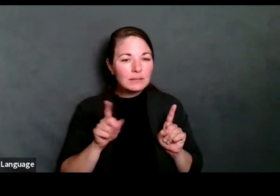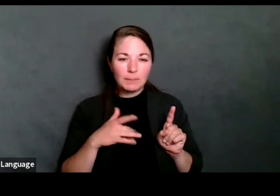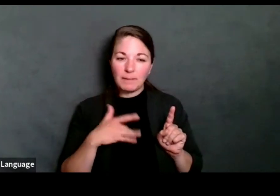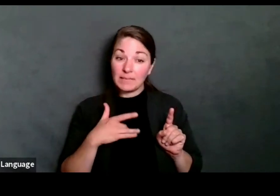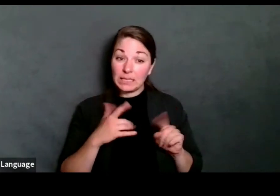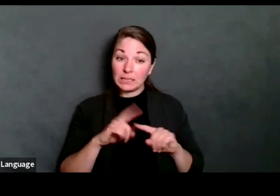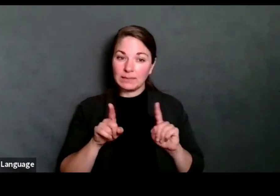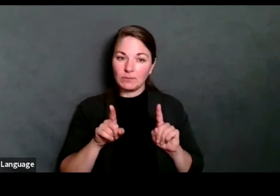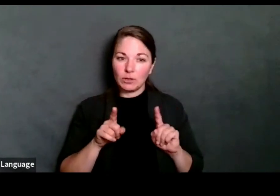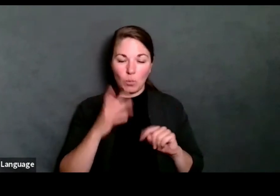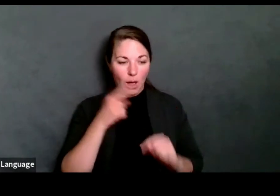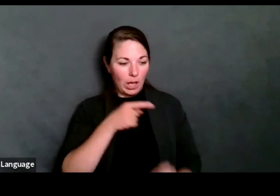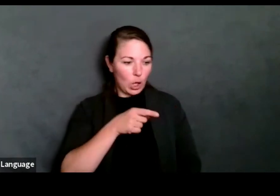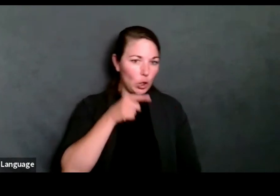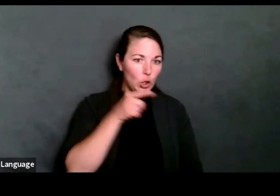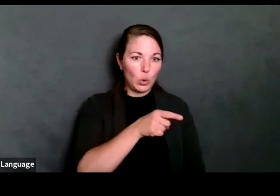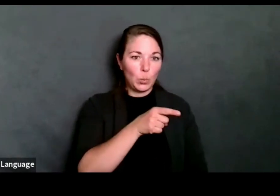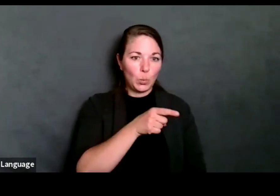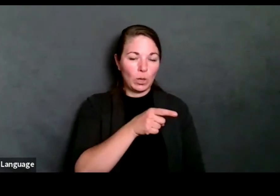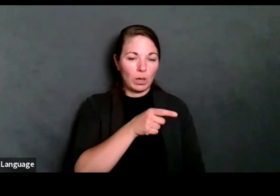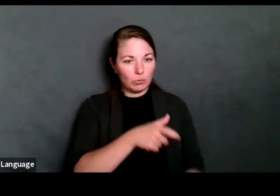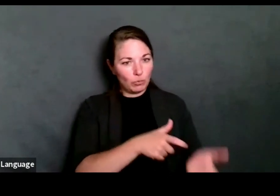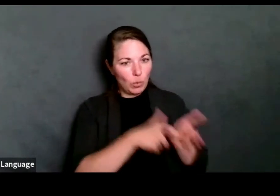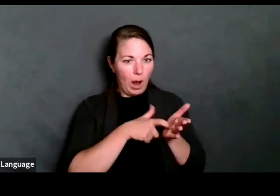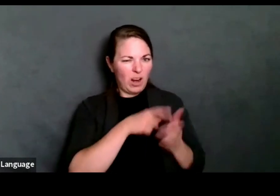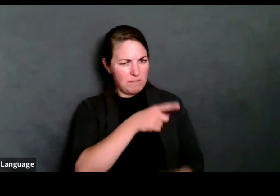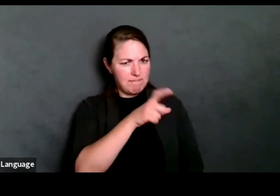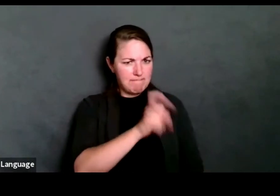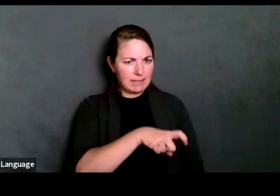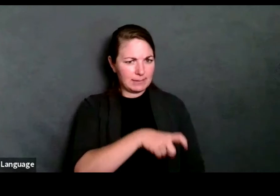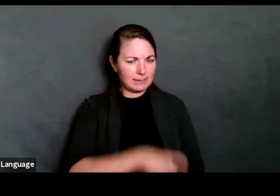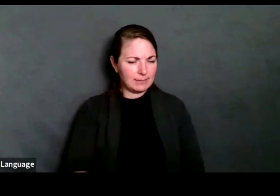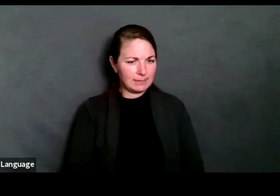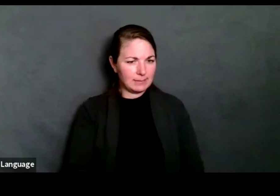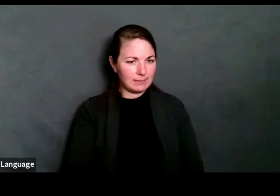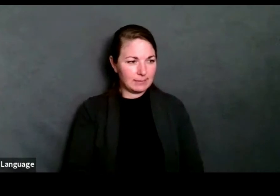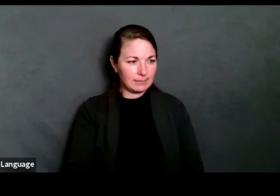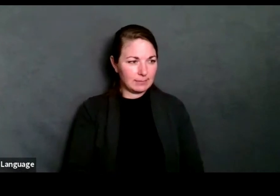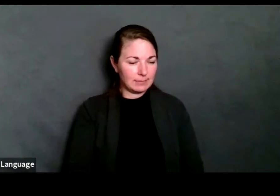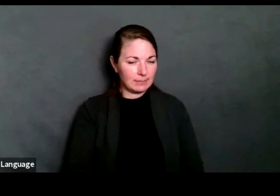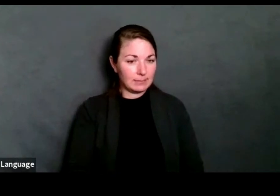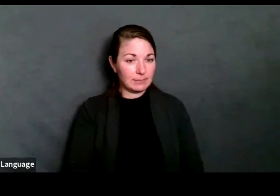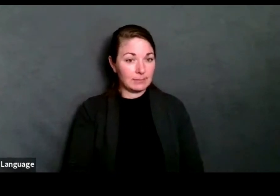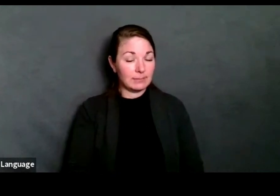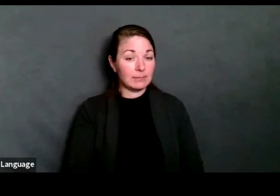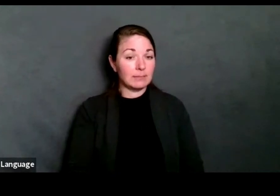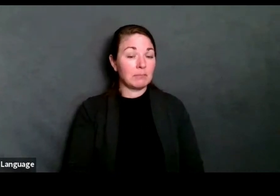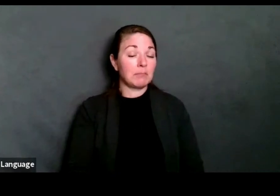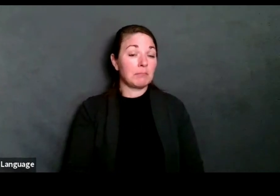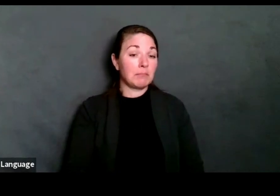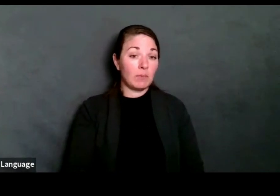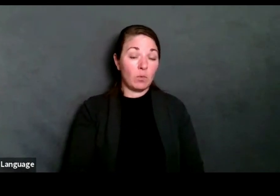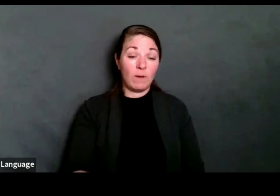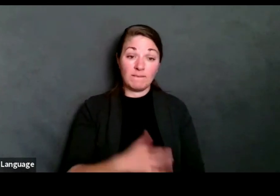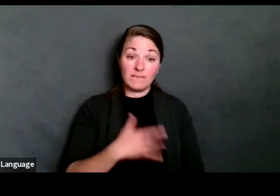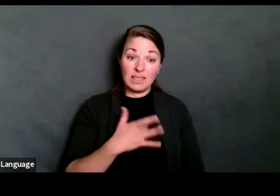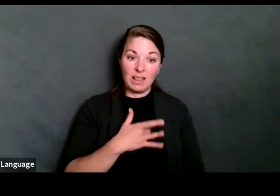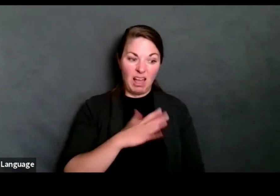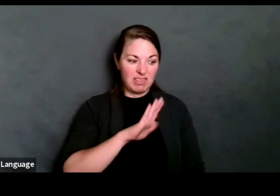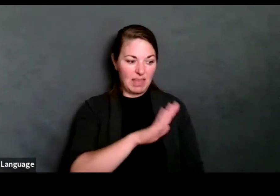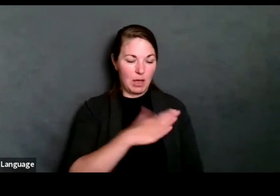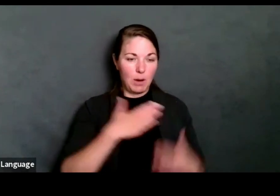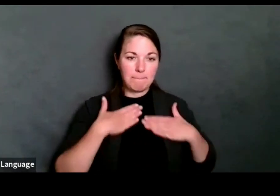Using you as the subject can feel like a demand. You have to do this. or it can feel like their body